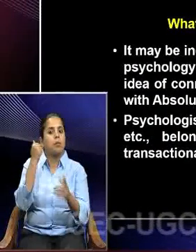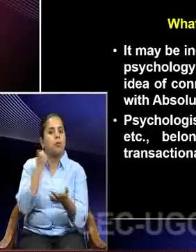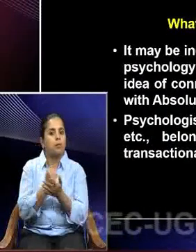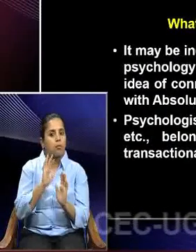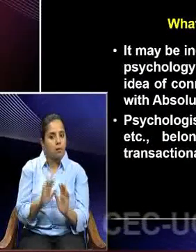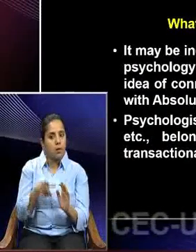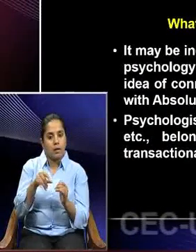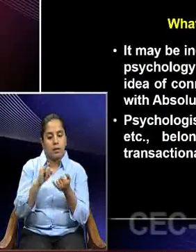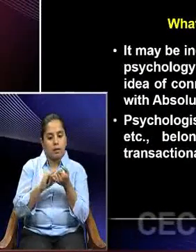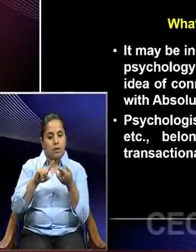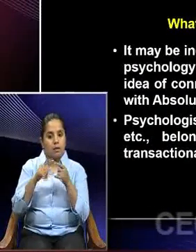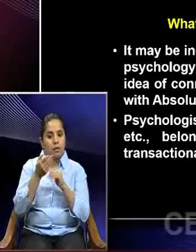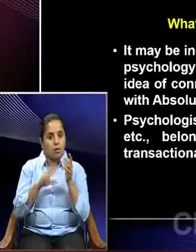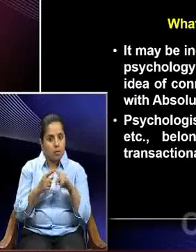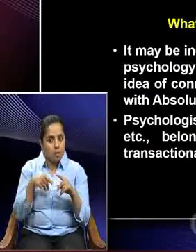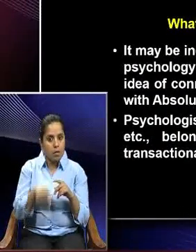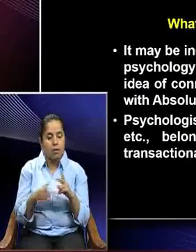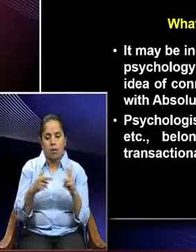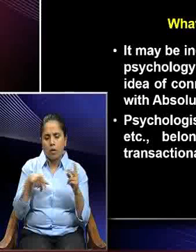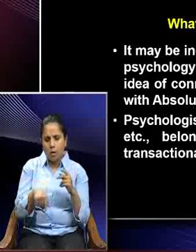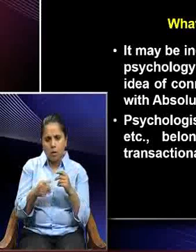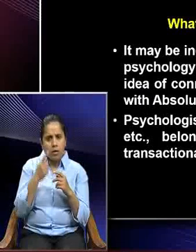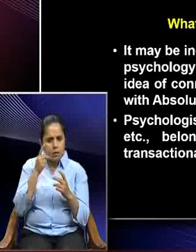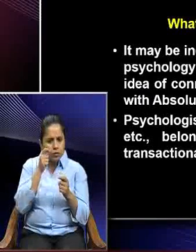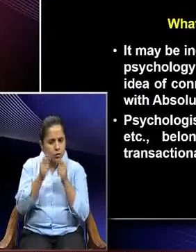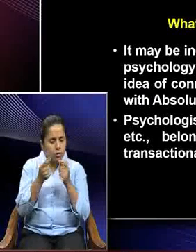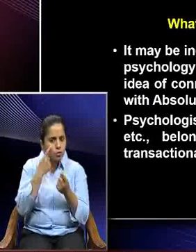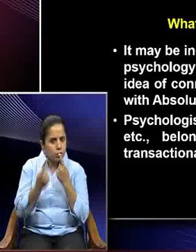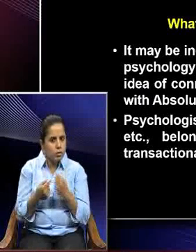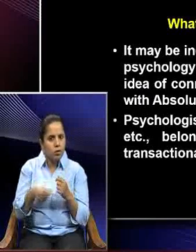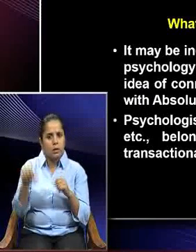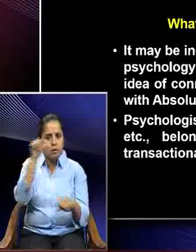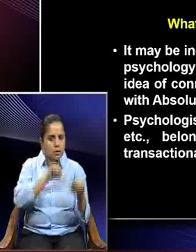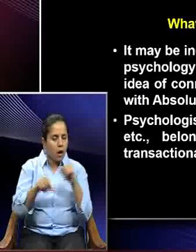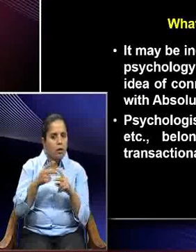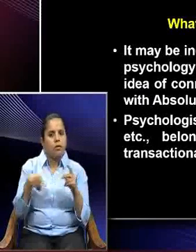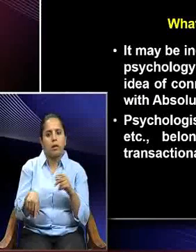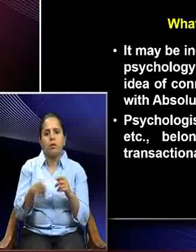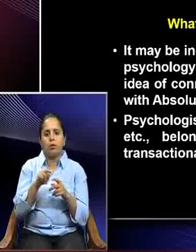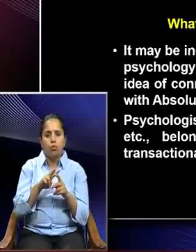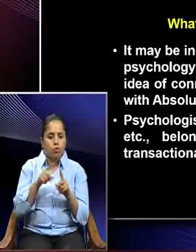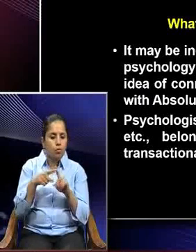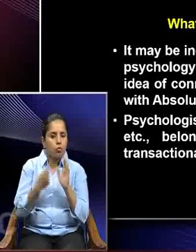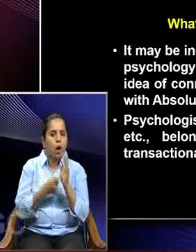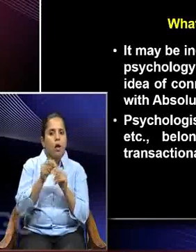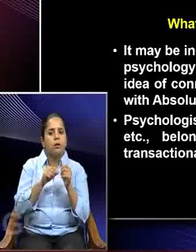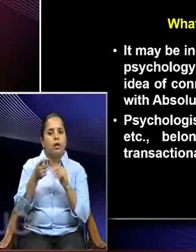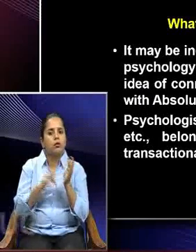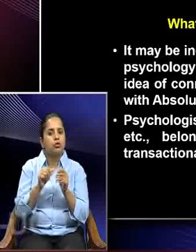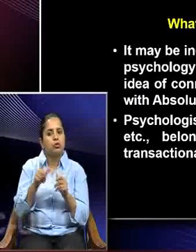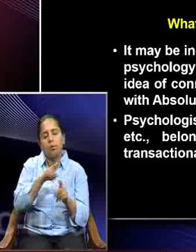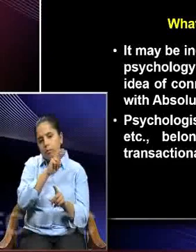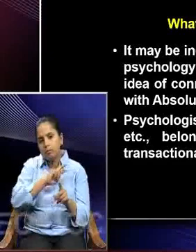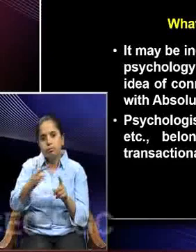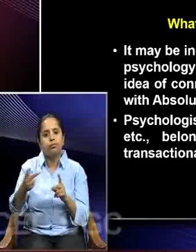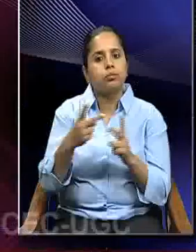segment, Freud, Skinner, they belong to scientific or transactional paradigm. They belong to that stream where it was